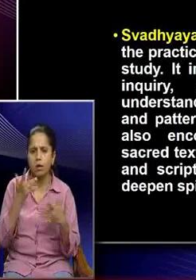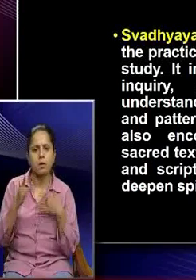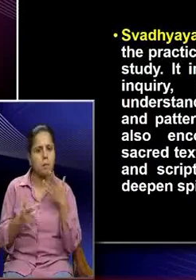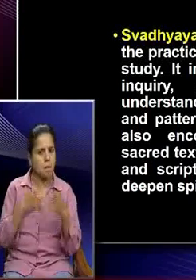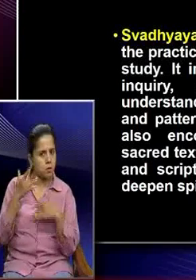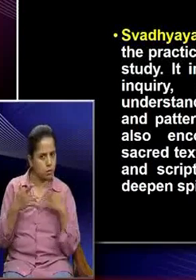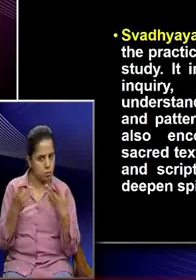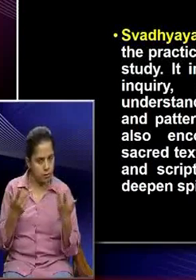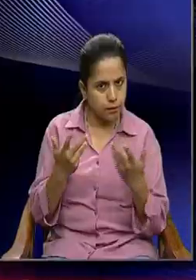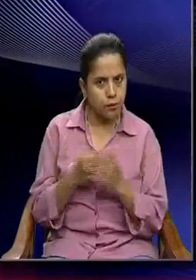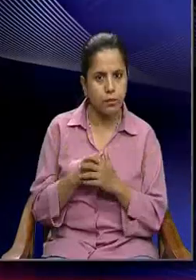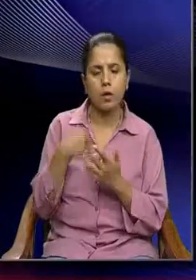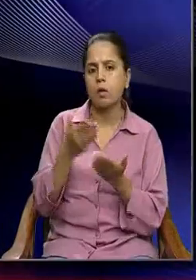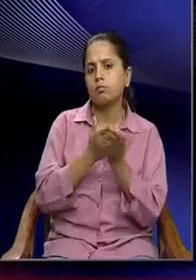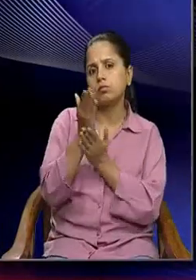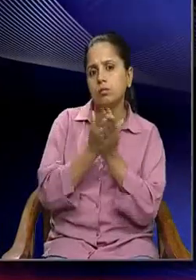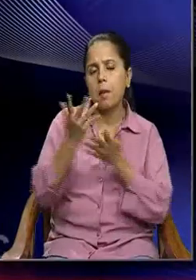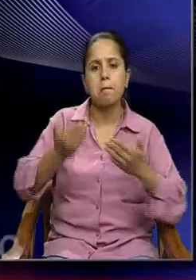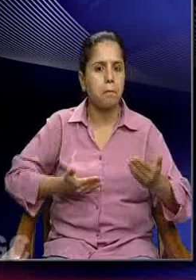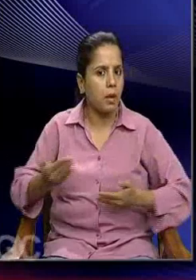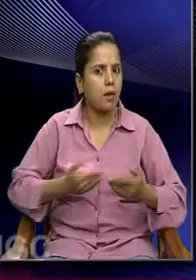emotions, and patterns of behavior.